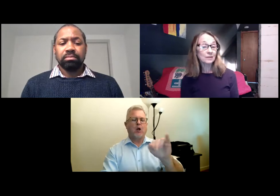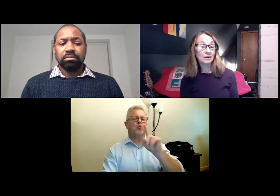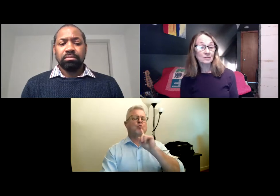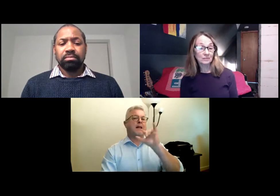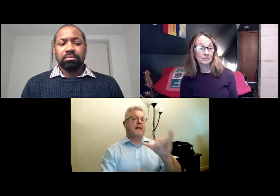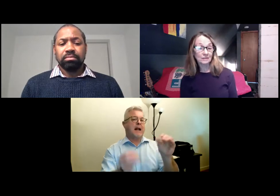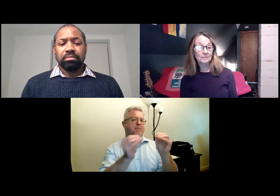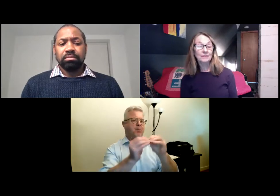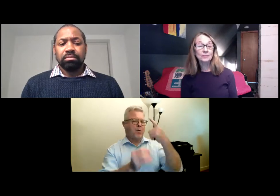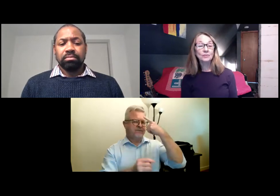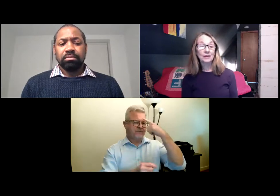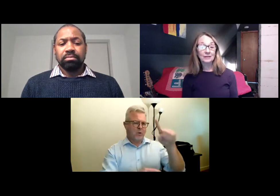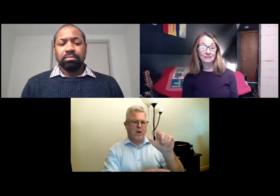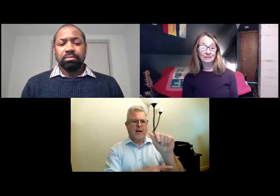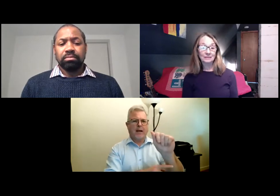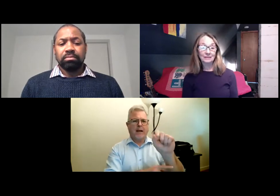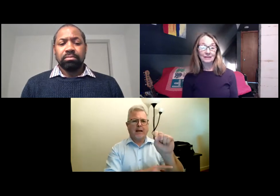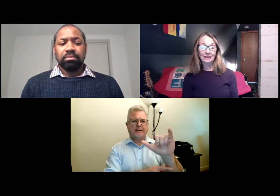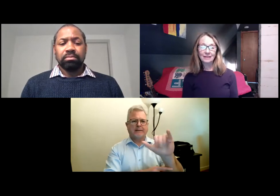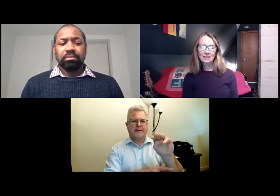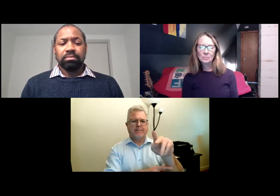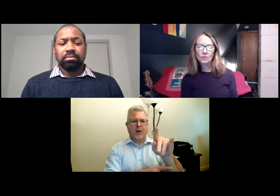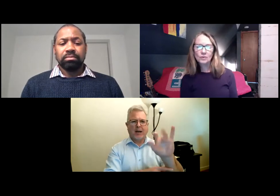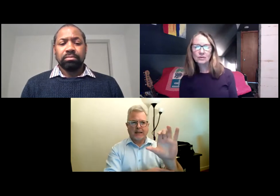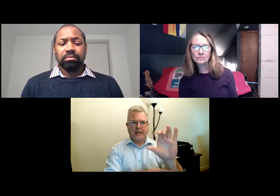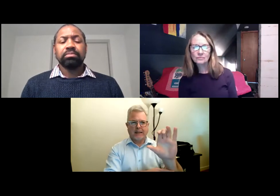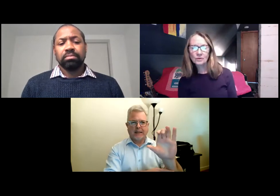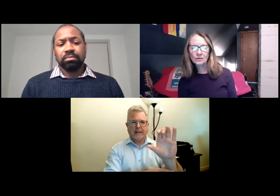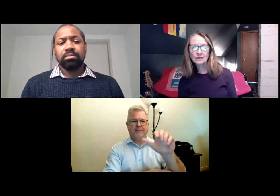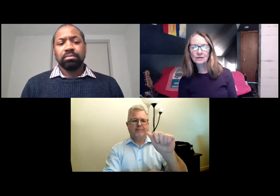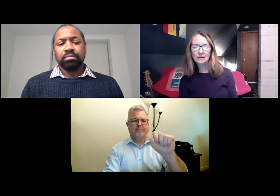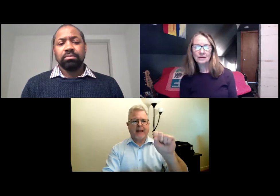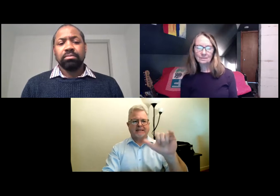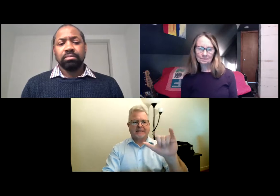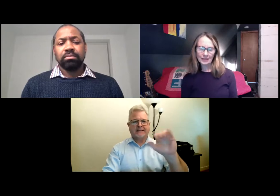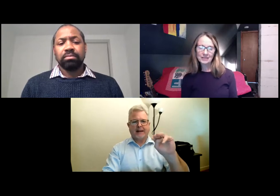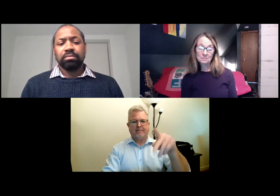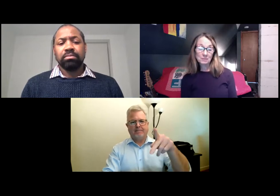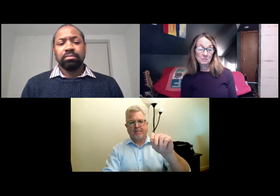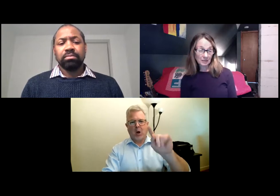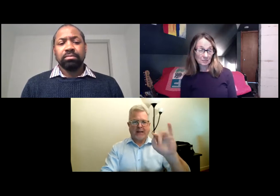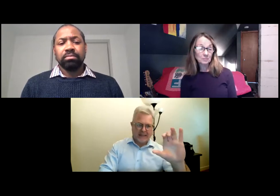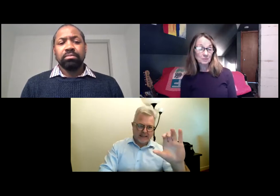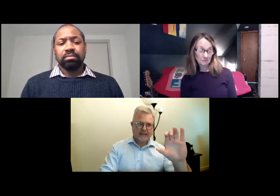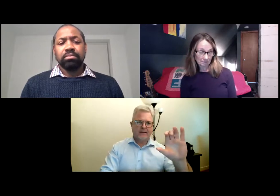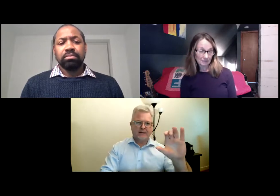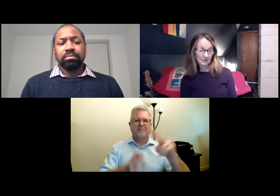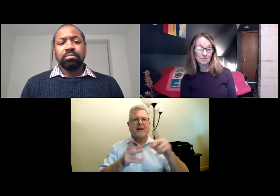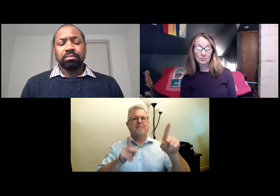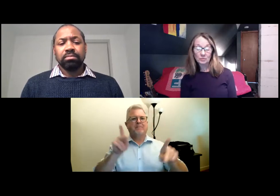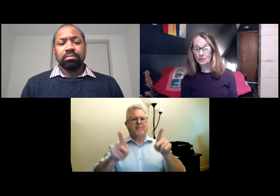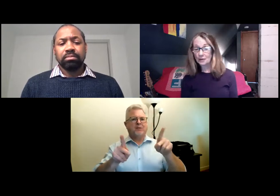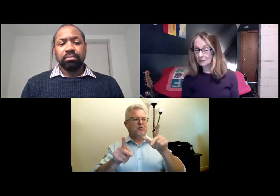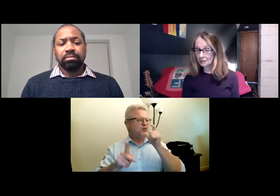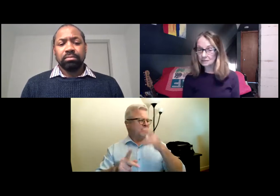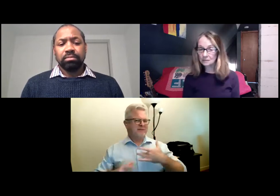being offered in Rhode Island. And that's more for asymptomatic people, people